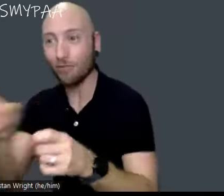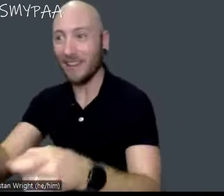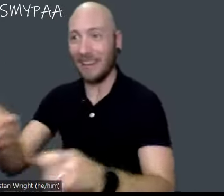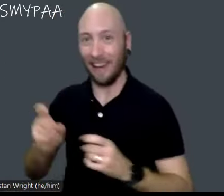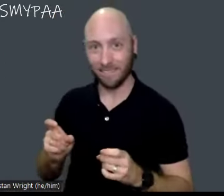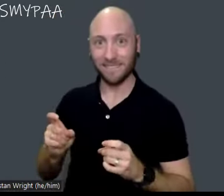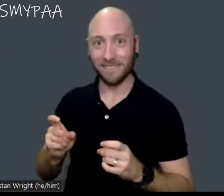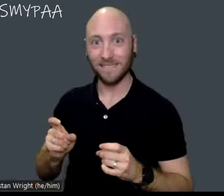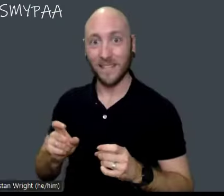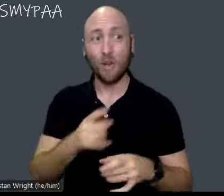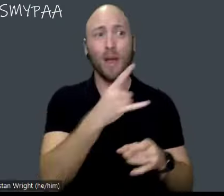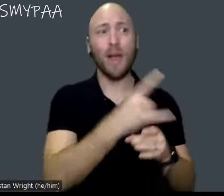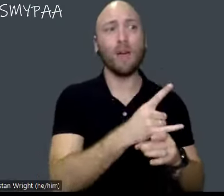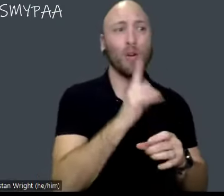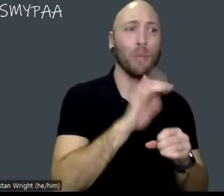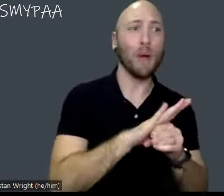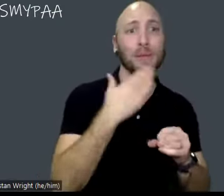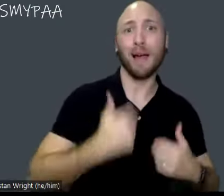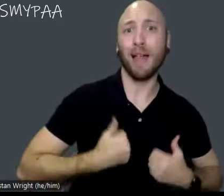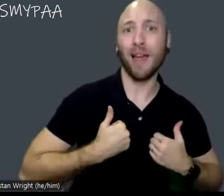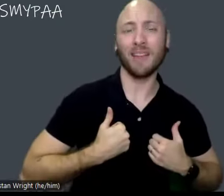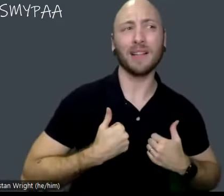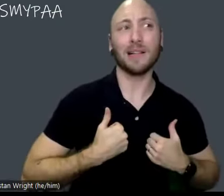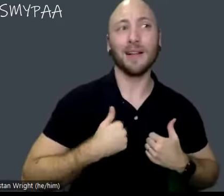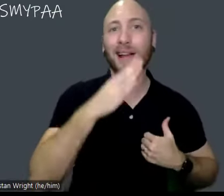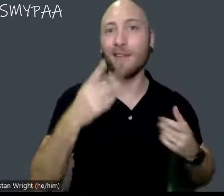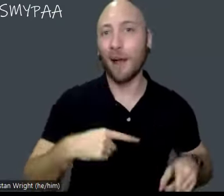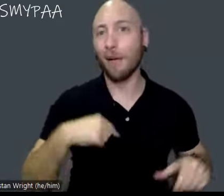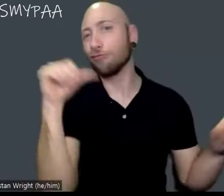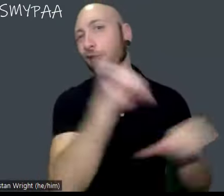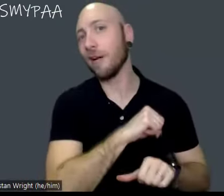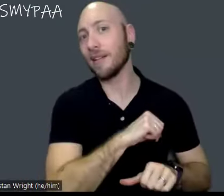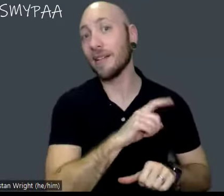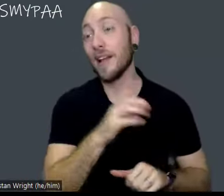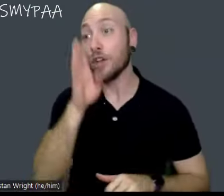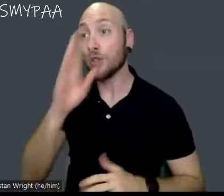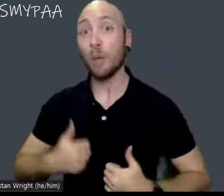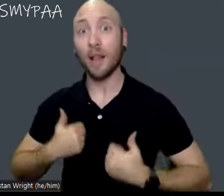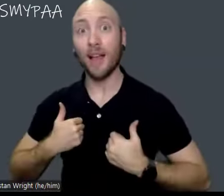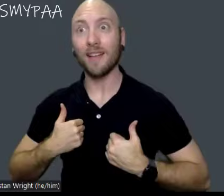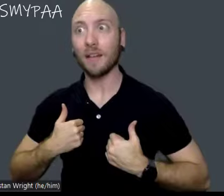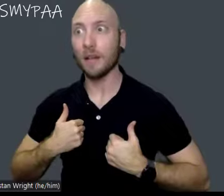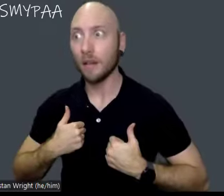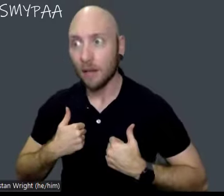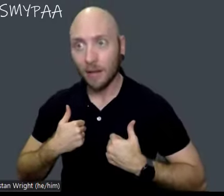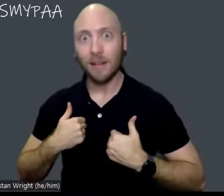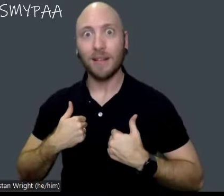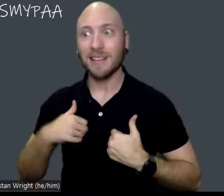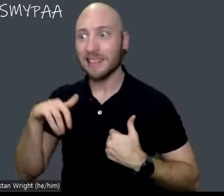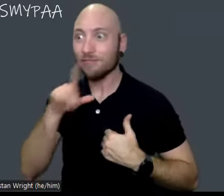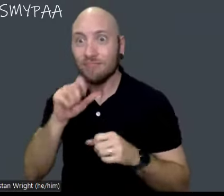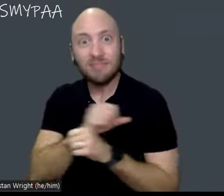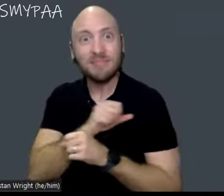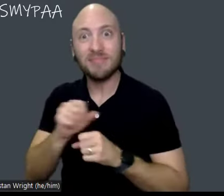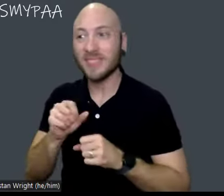beyond my wildest dreams, but I couldn't never get it because I was too drunk to get them. And sobriety has given me